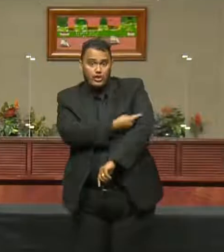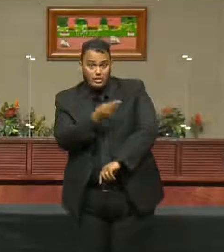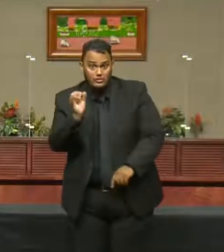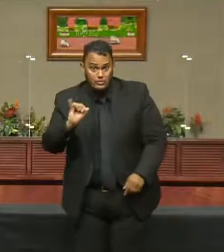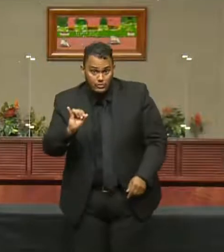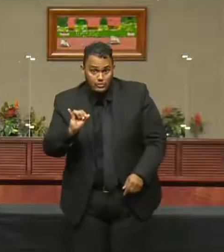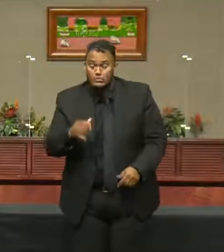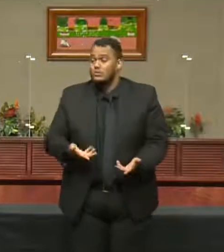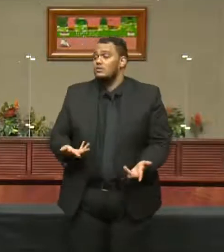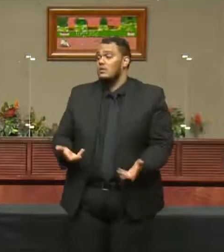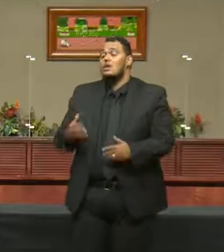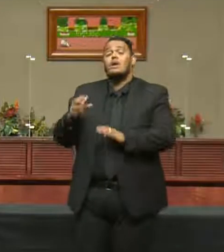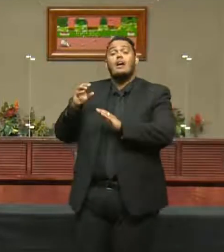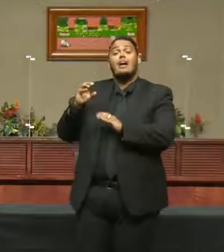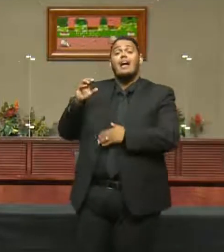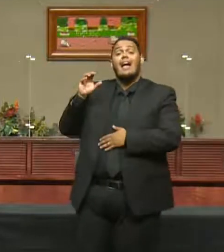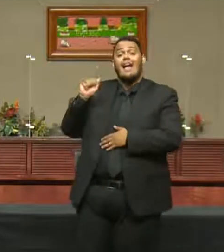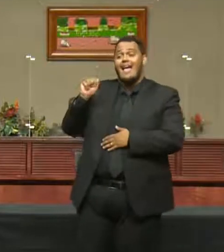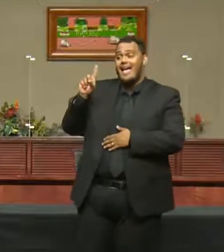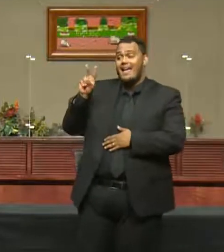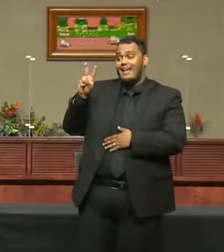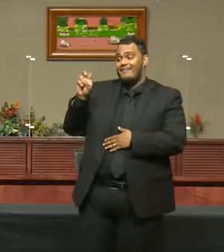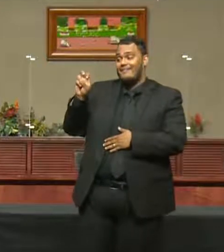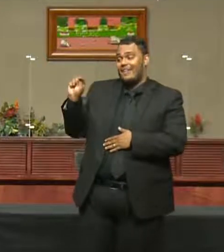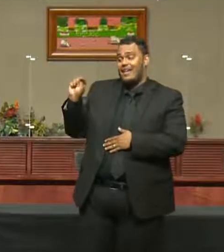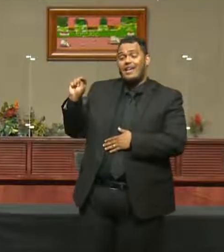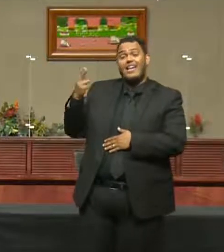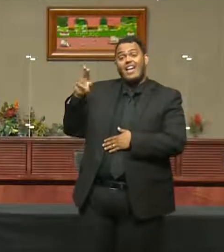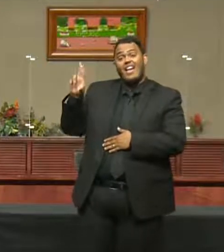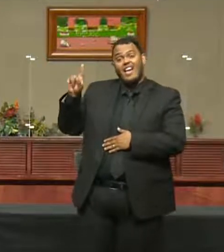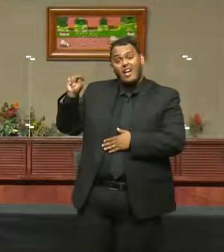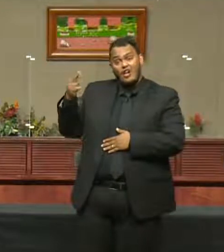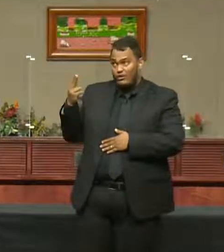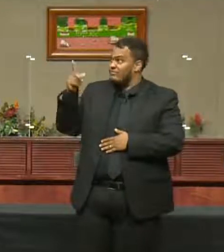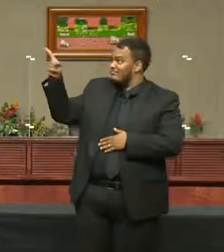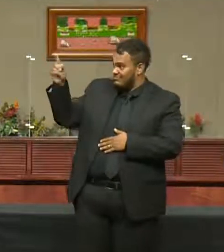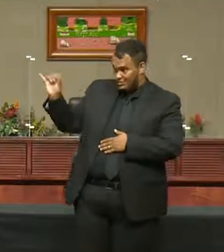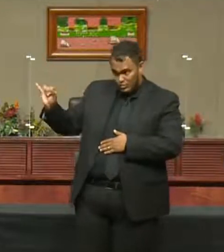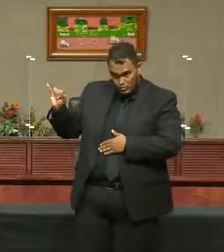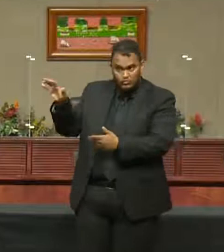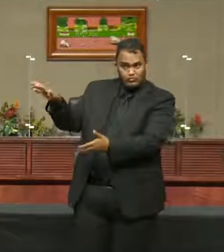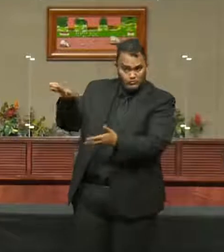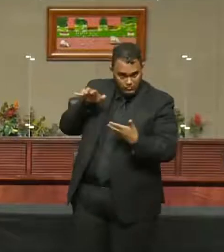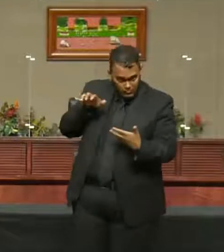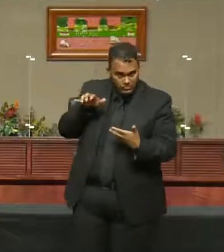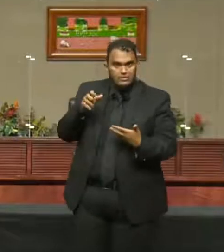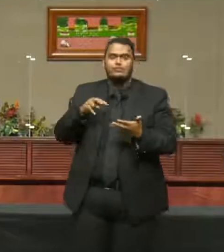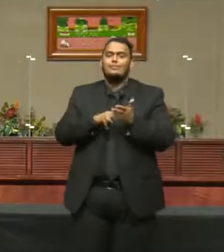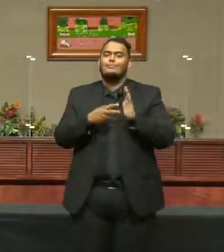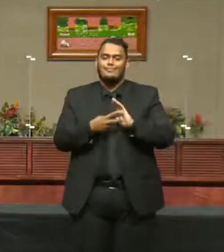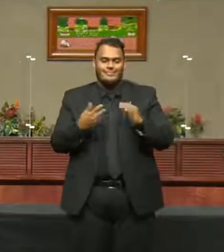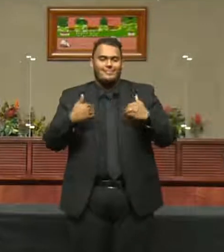Orlando last week. So with that, what I'm trying to say is we are getting plenty. What is happening is now there are more